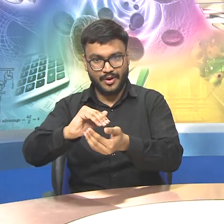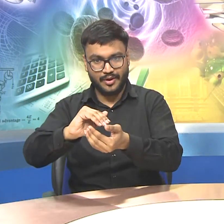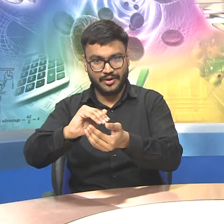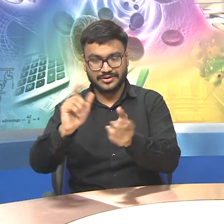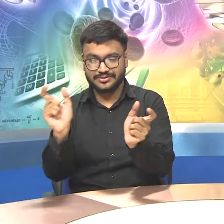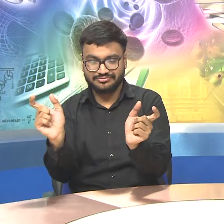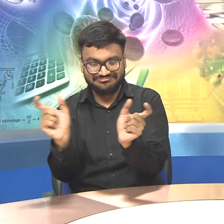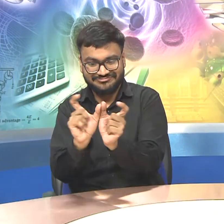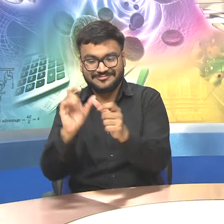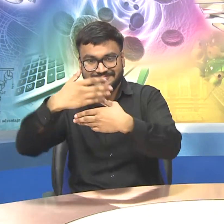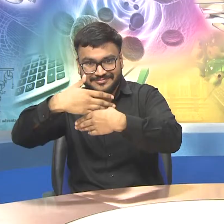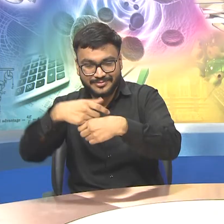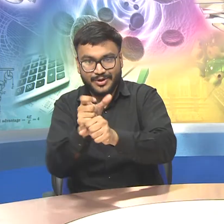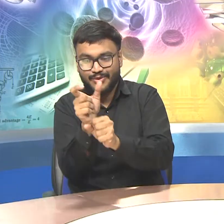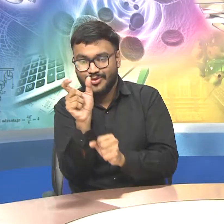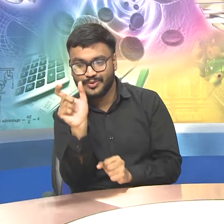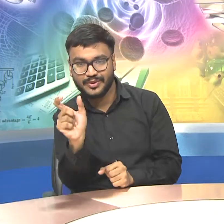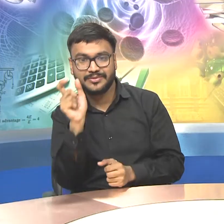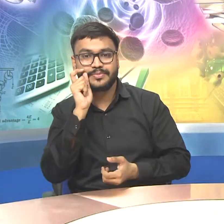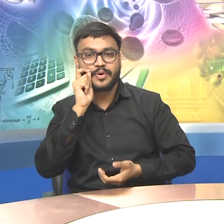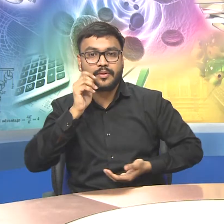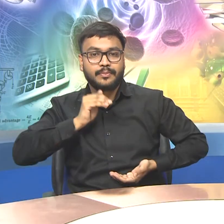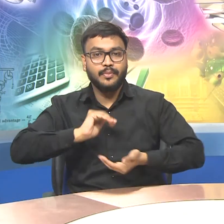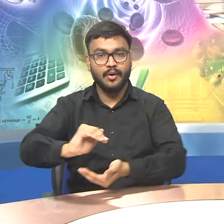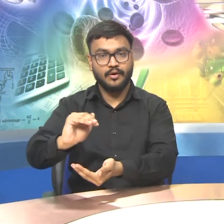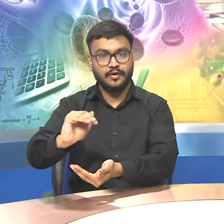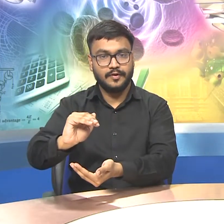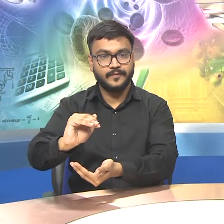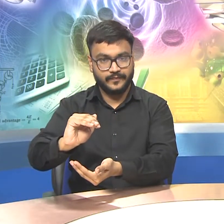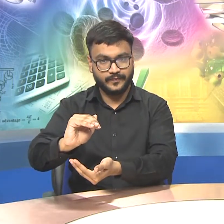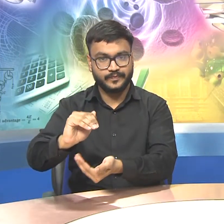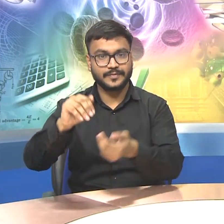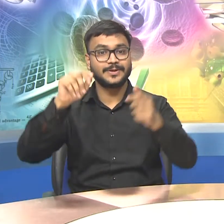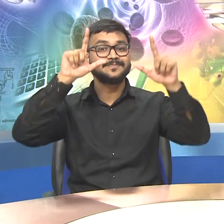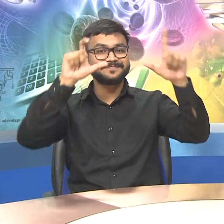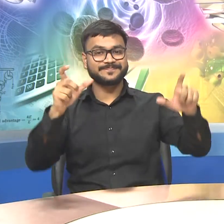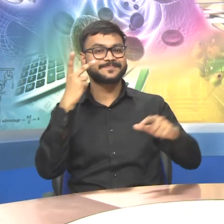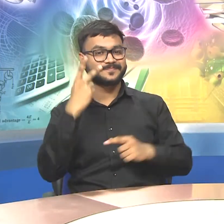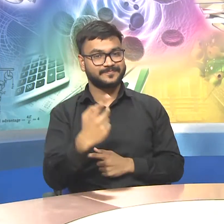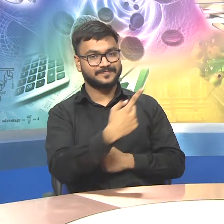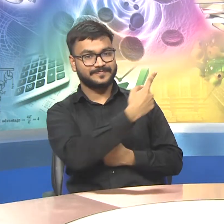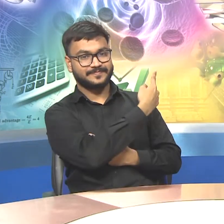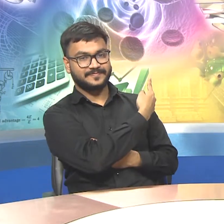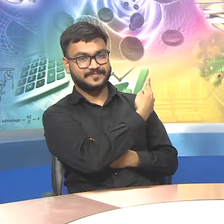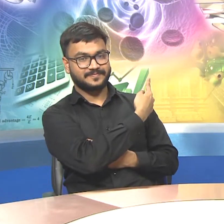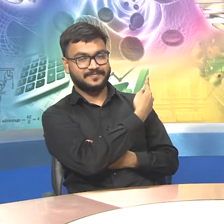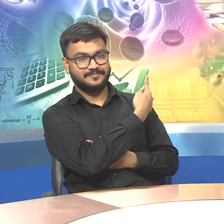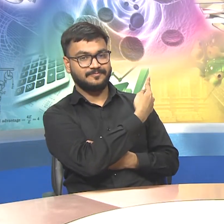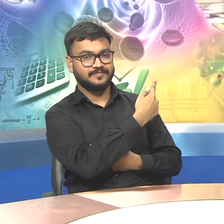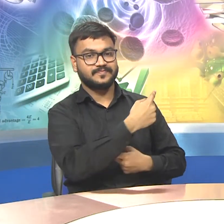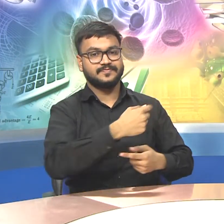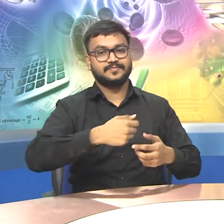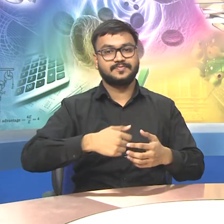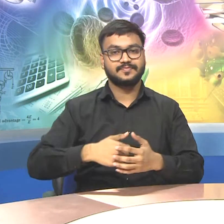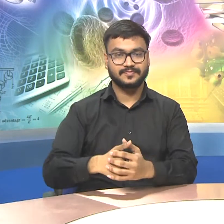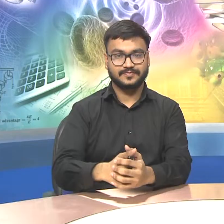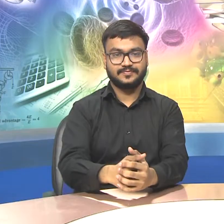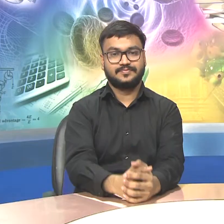but in ISL it has two specific words which has specific meaning to create the new